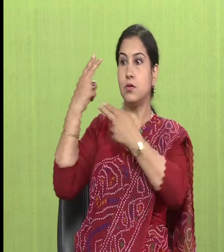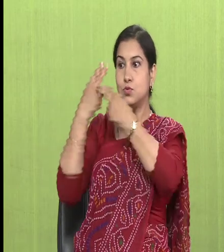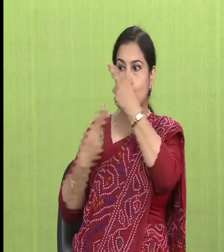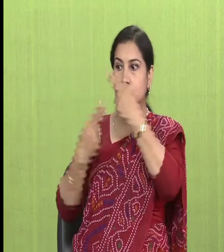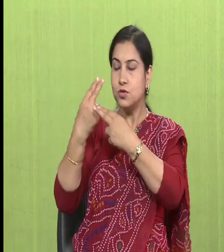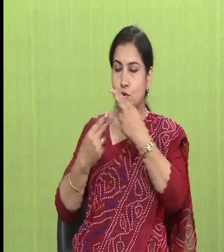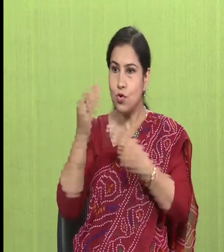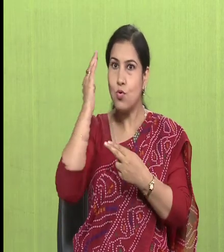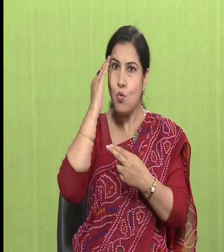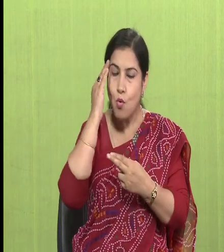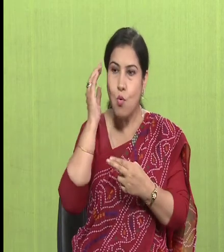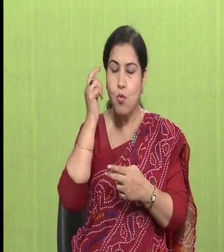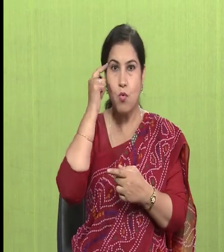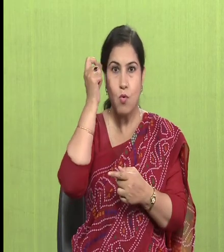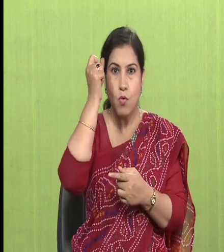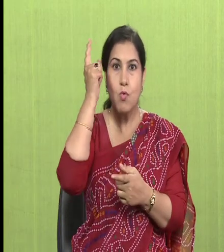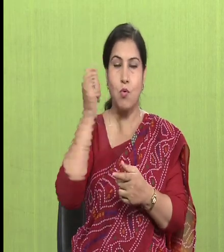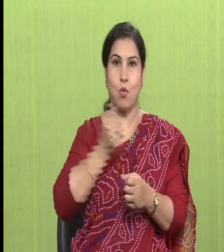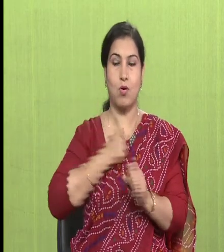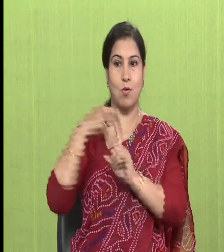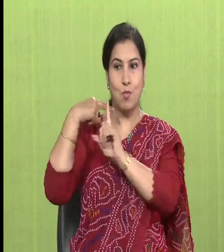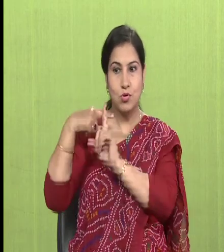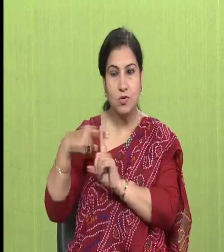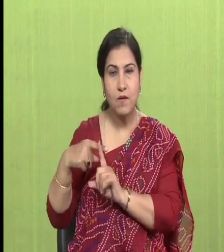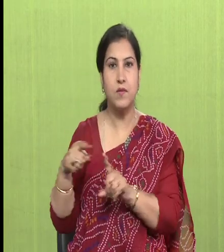our strength and achievements,